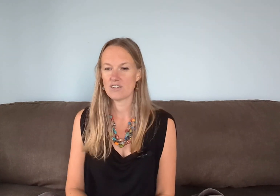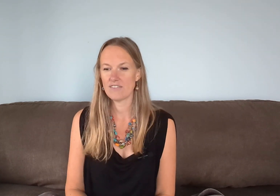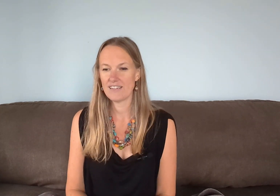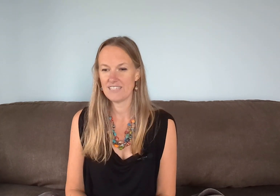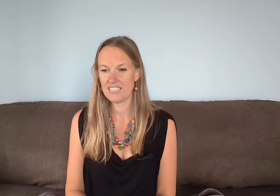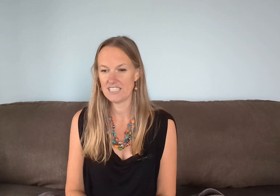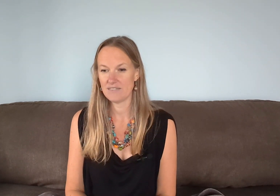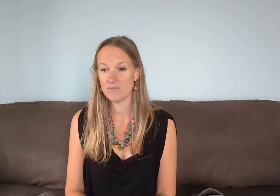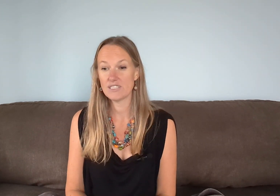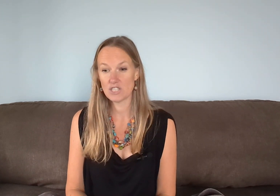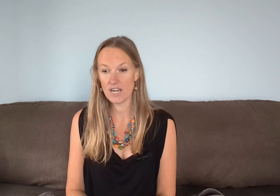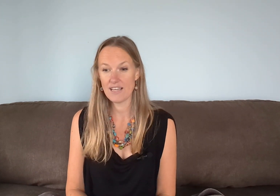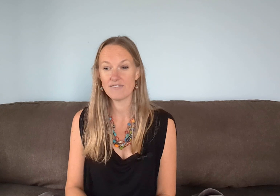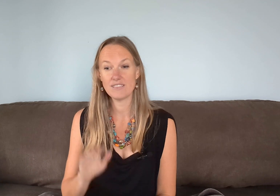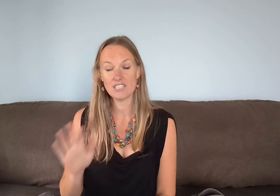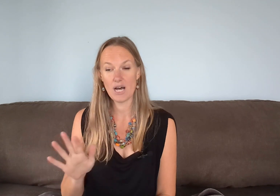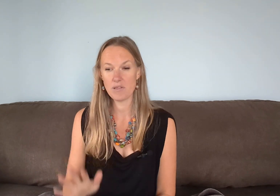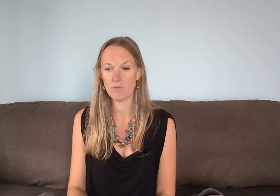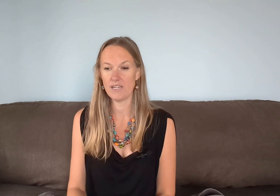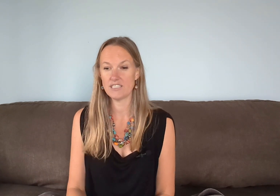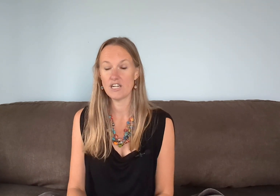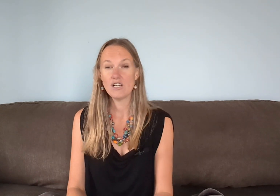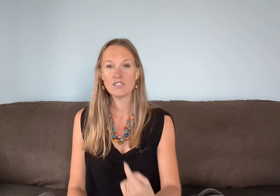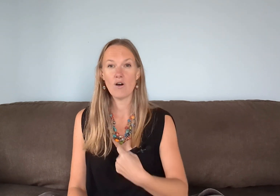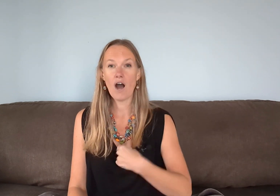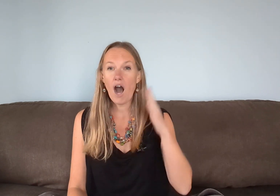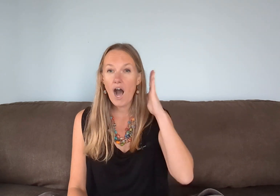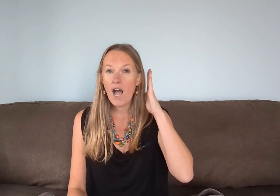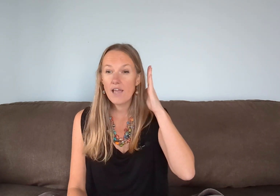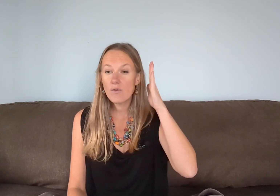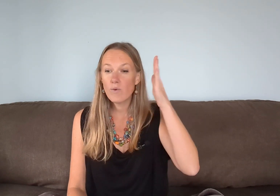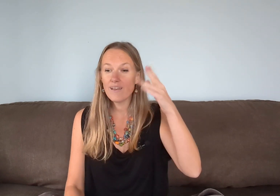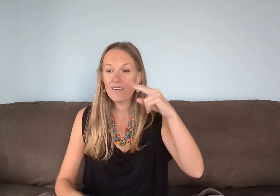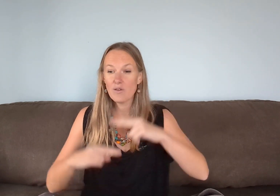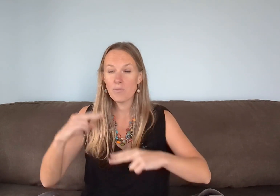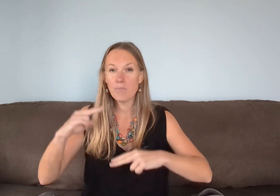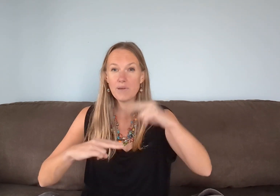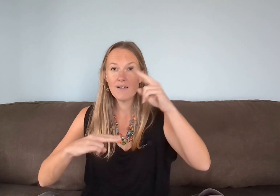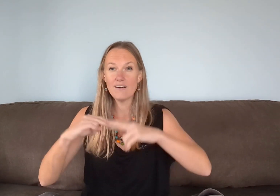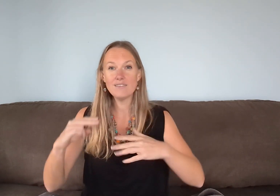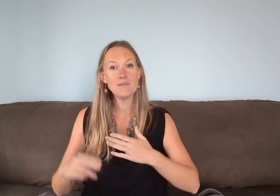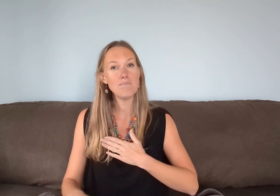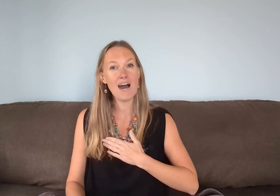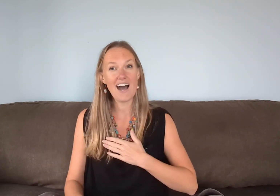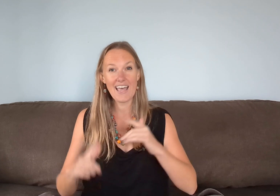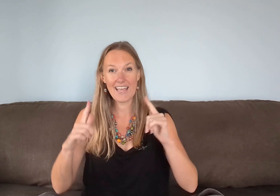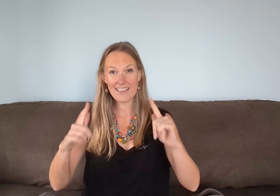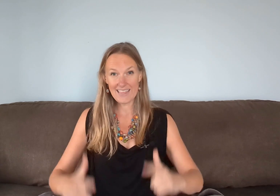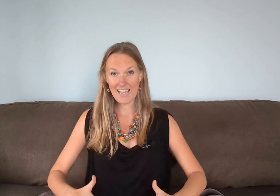Strong foundation. Let's try that from the top of the bridge. So I will build my life